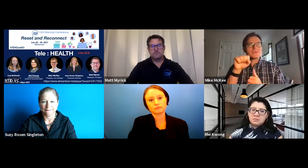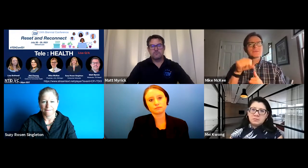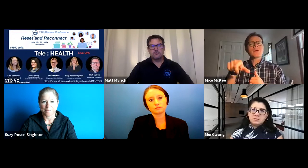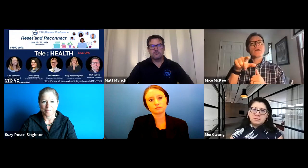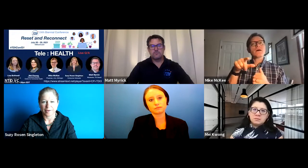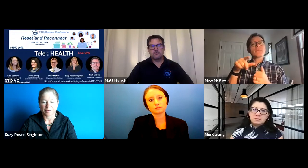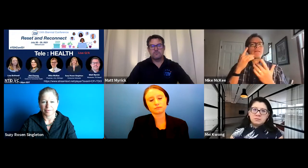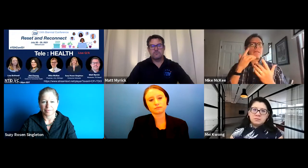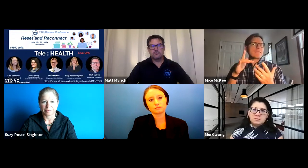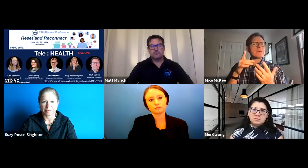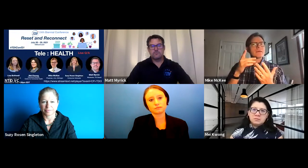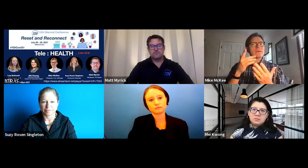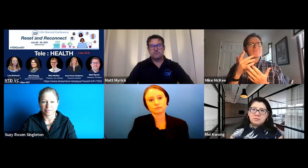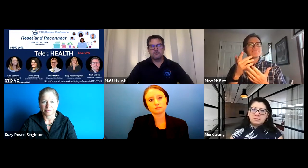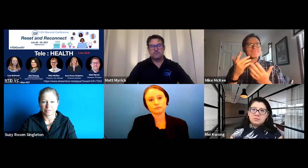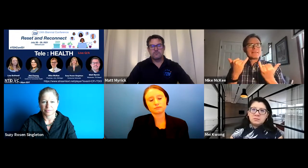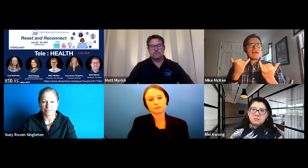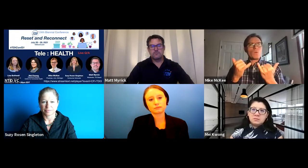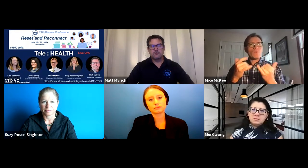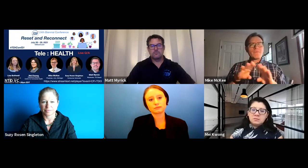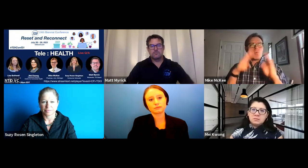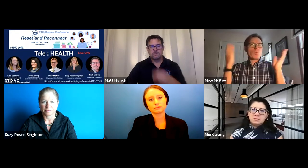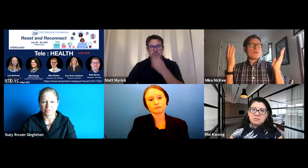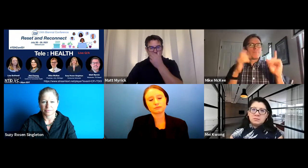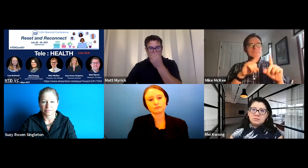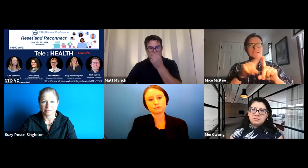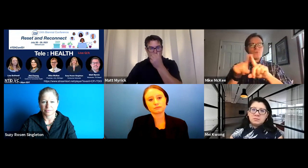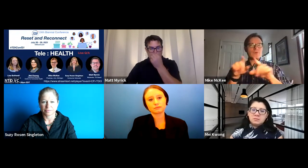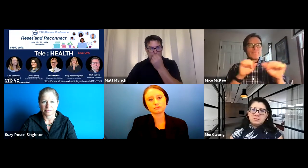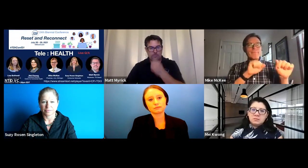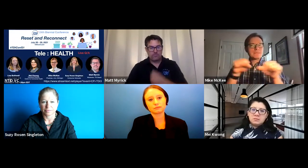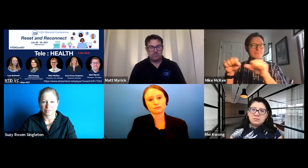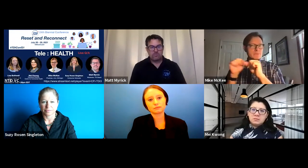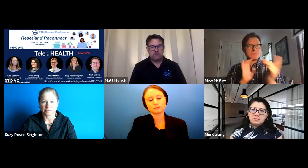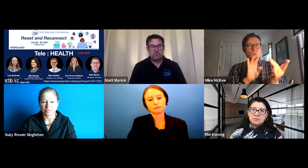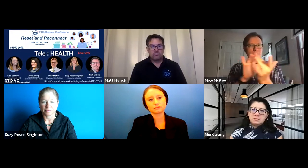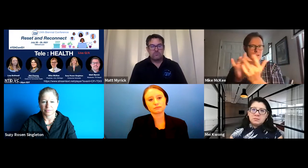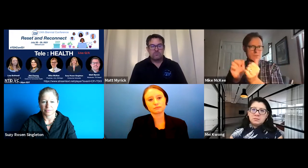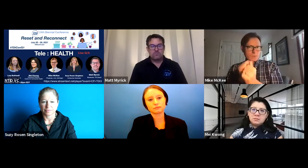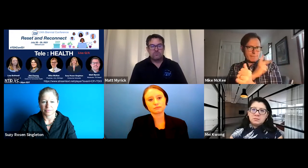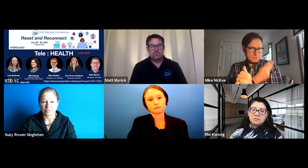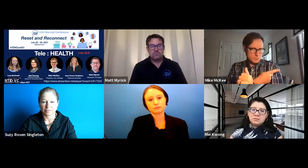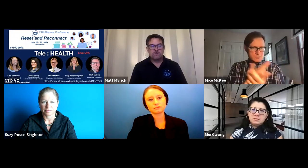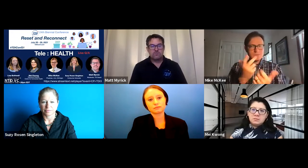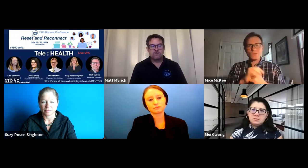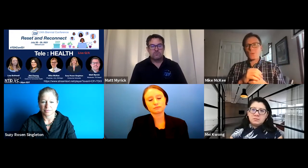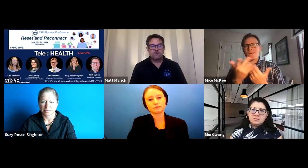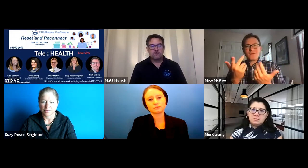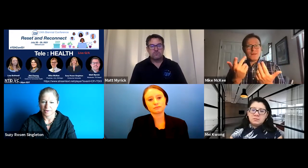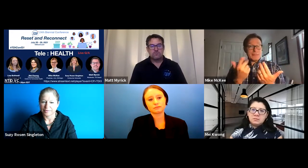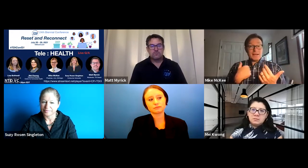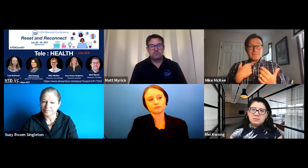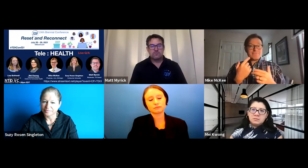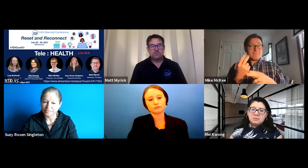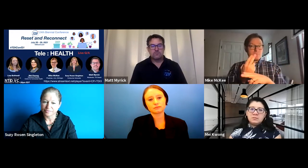2 o'clock. Those things will happen as soon as possible. But now we have to open up